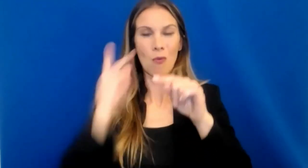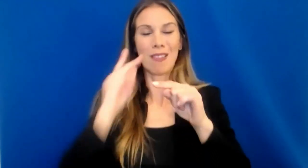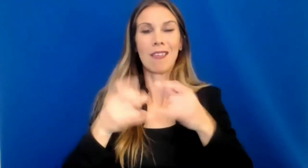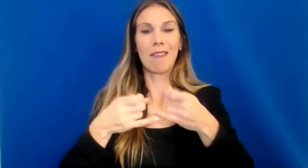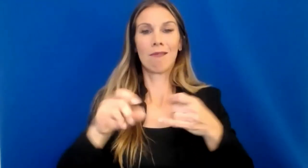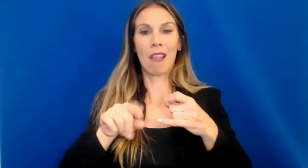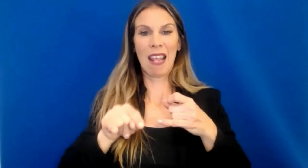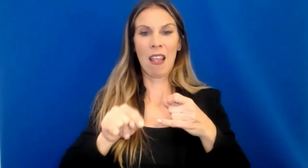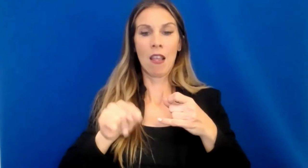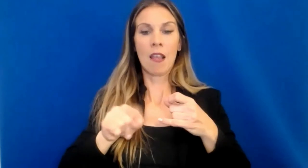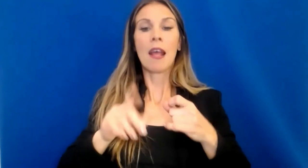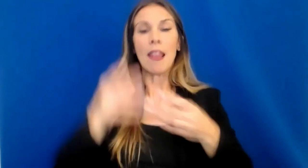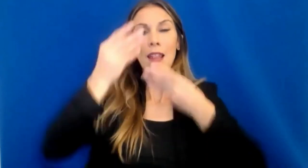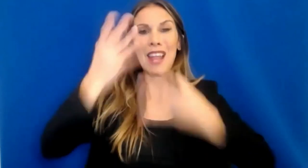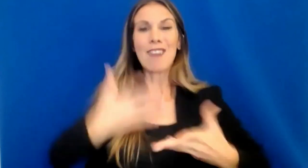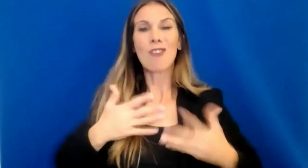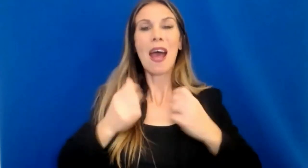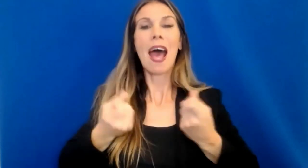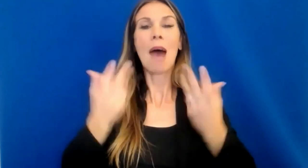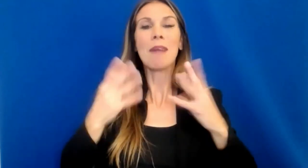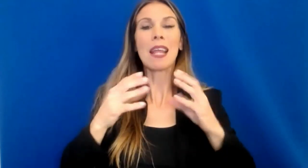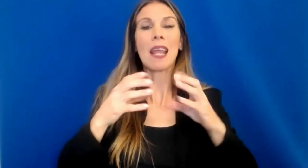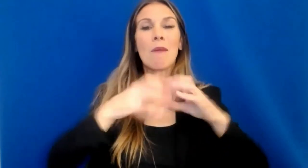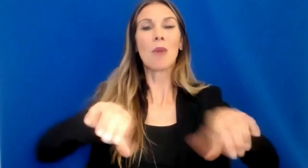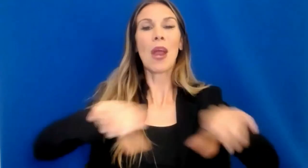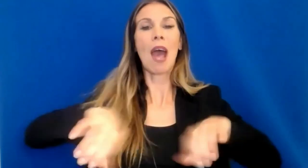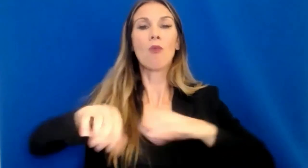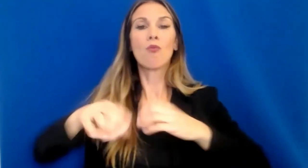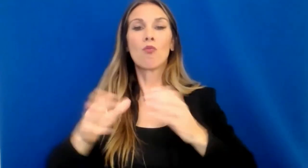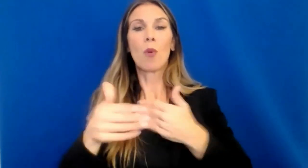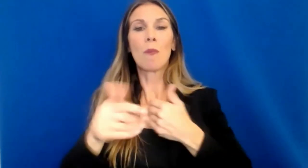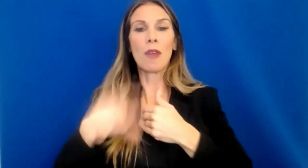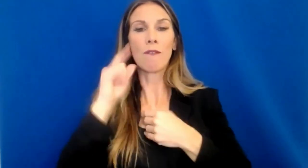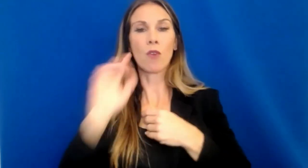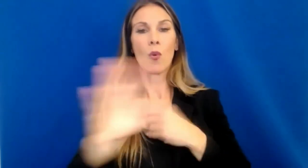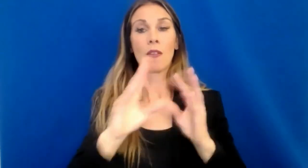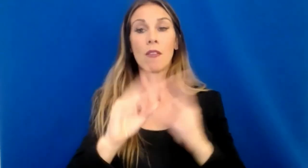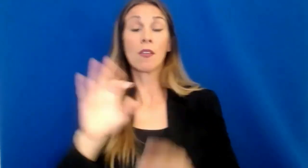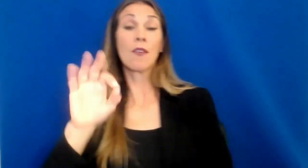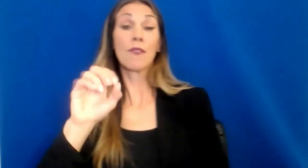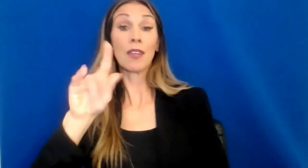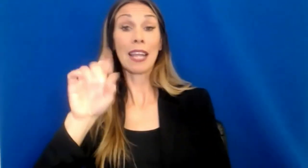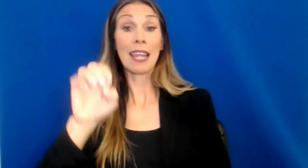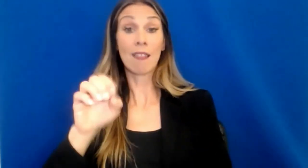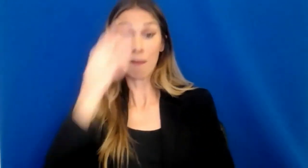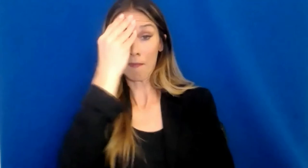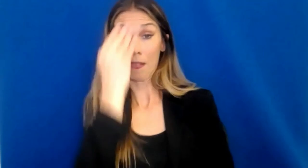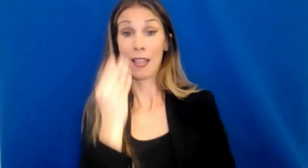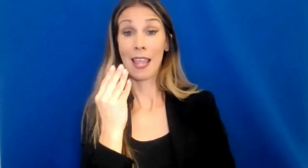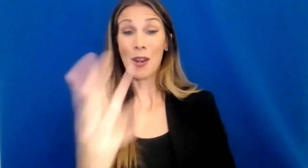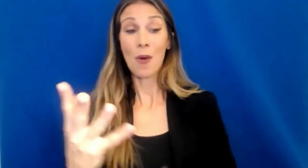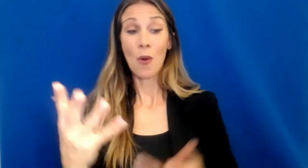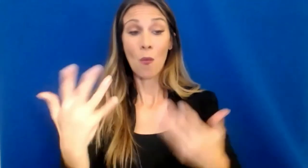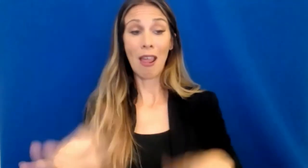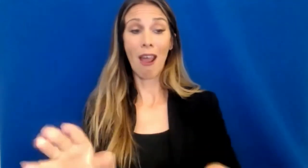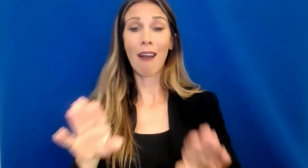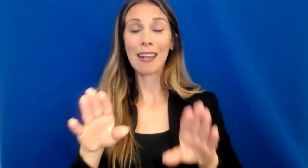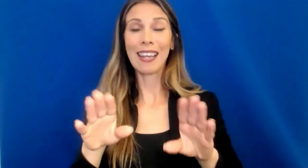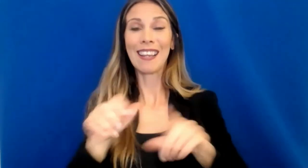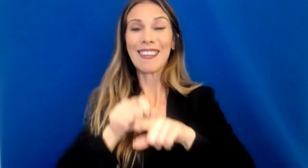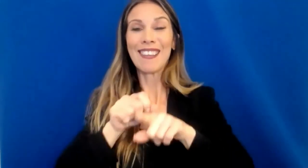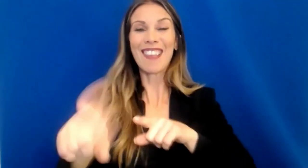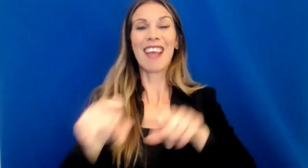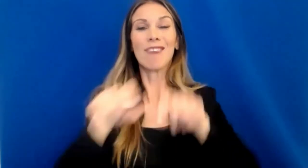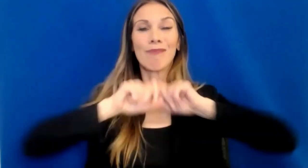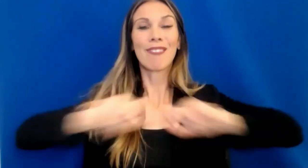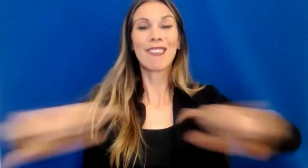session. Let me emphasize that all that information was already submitted, and it usually this